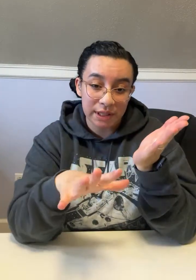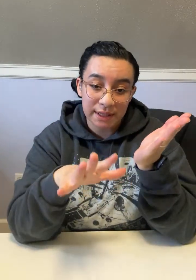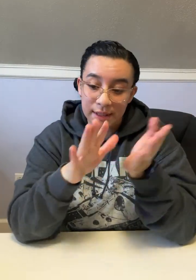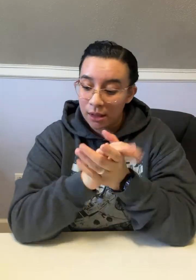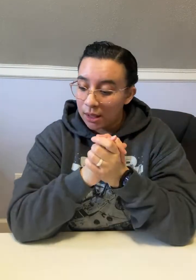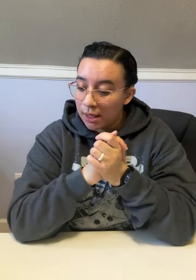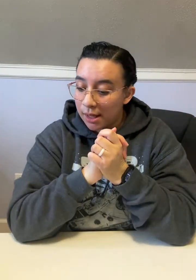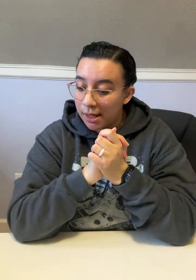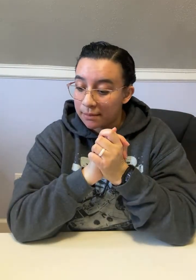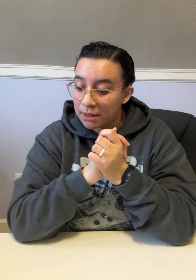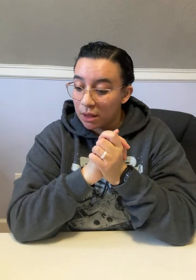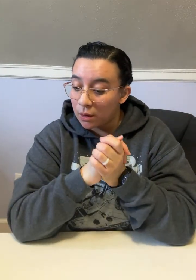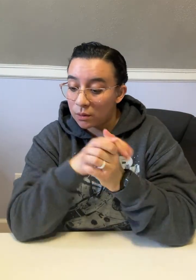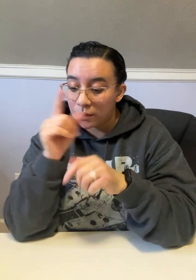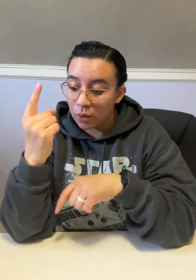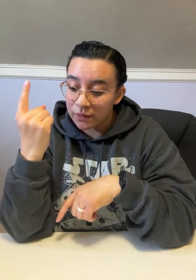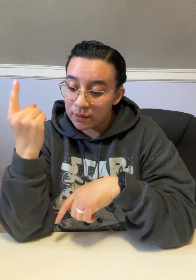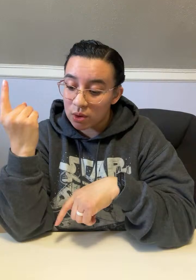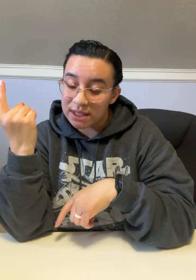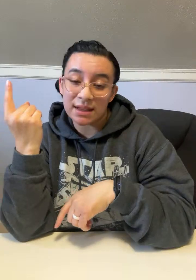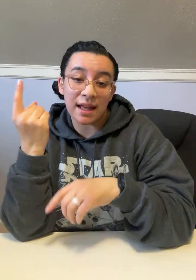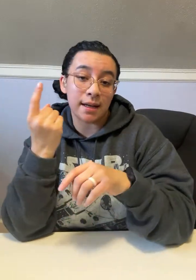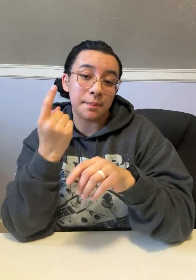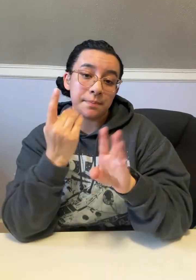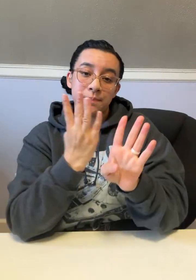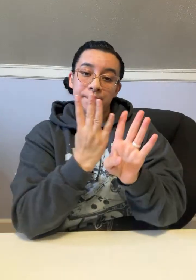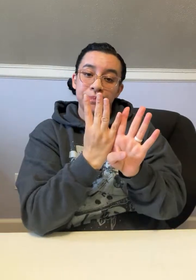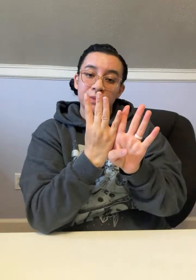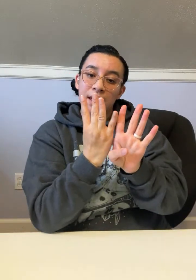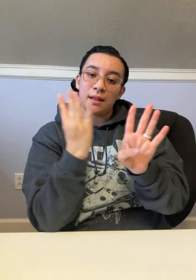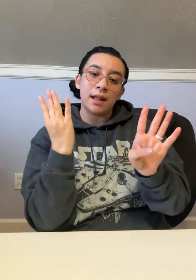students. So one of them was line up.